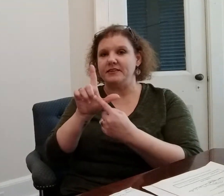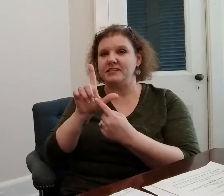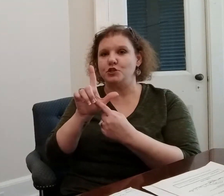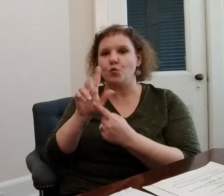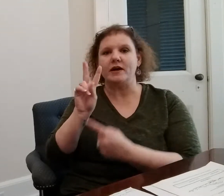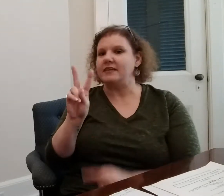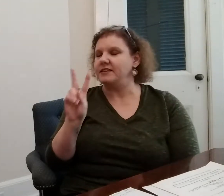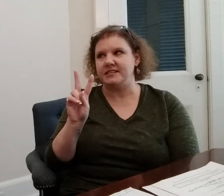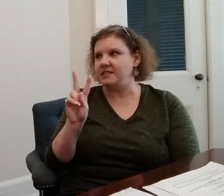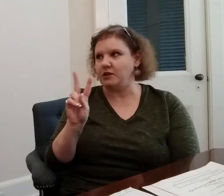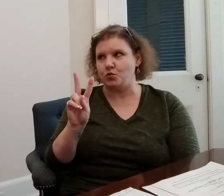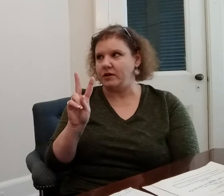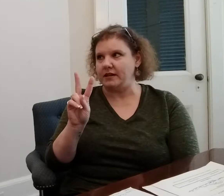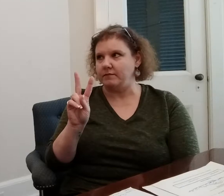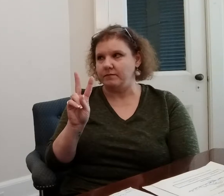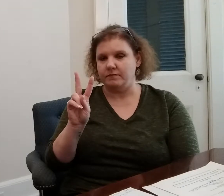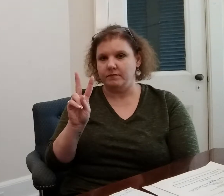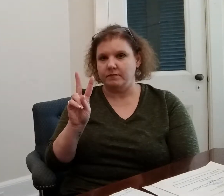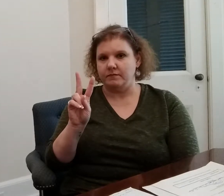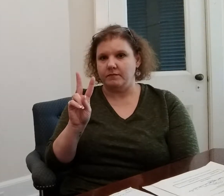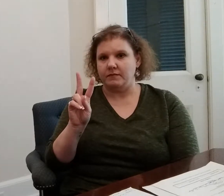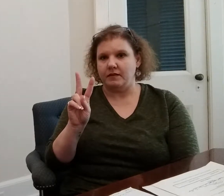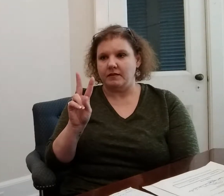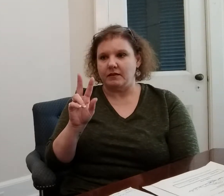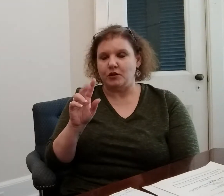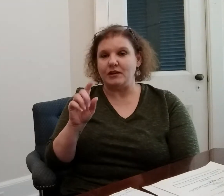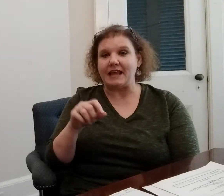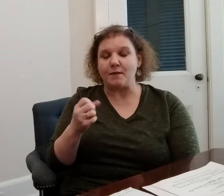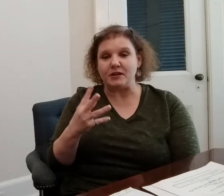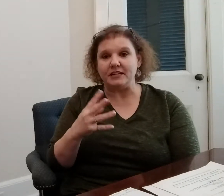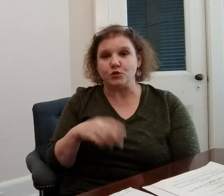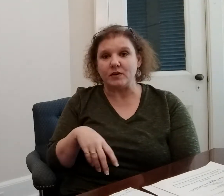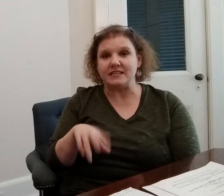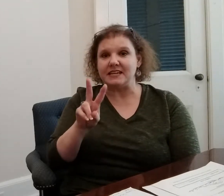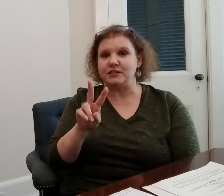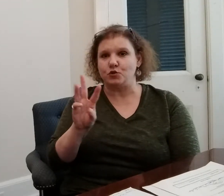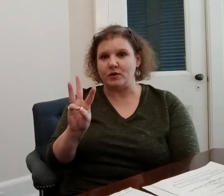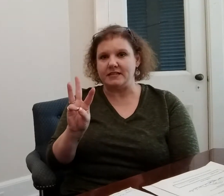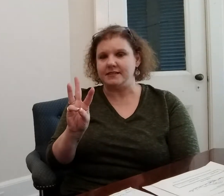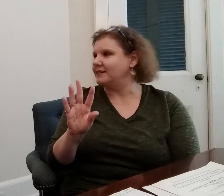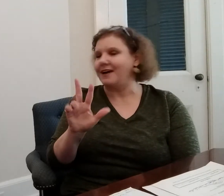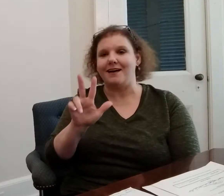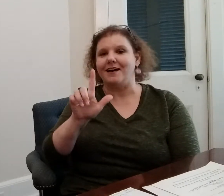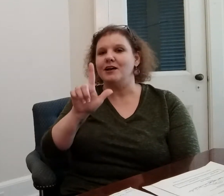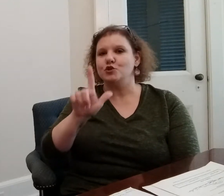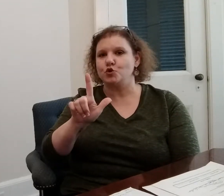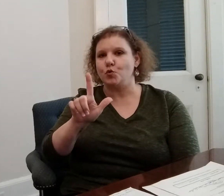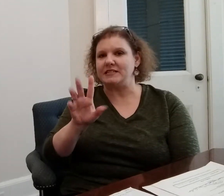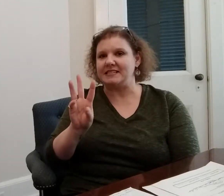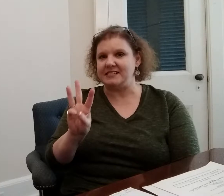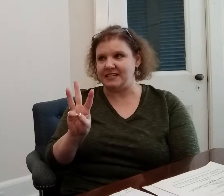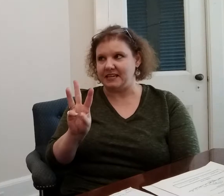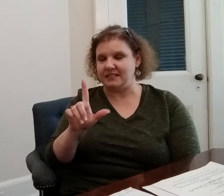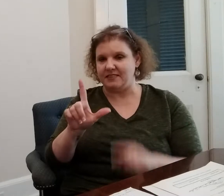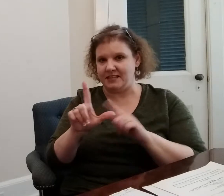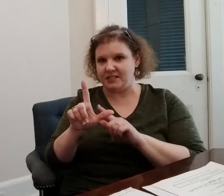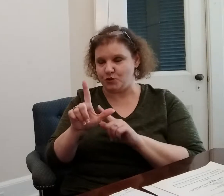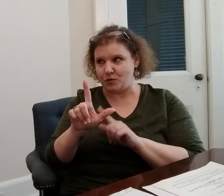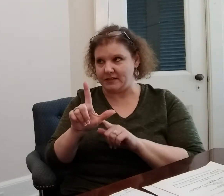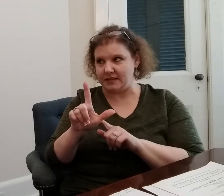this is 20 this is not 20 okay you need how many you need 26 26 uh-uh 26